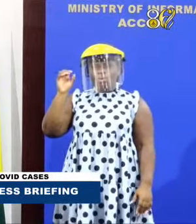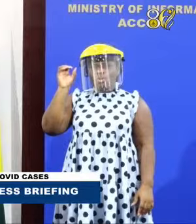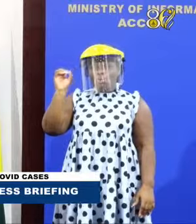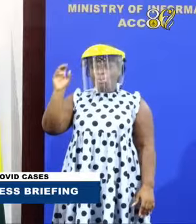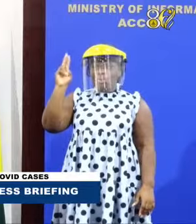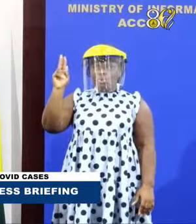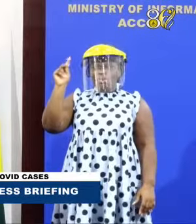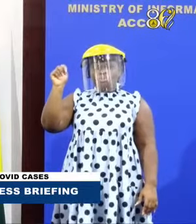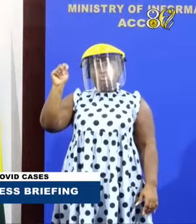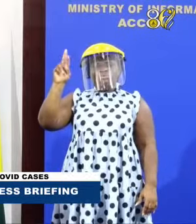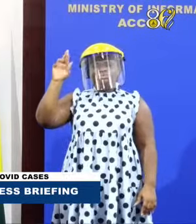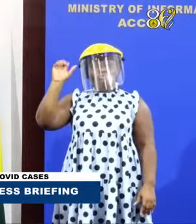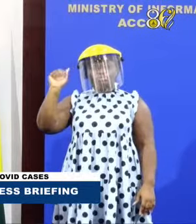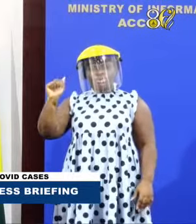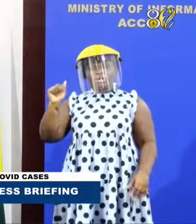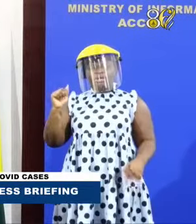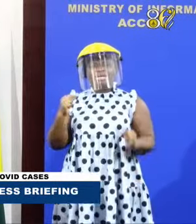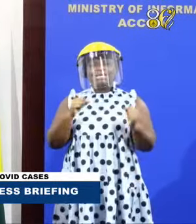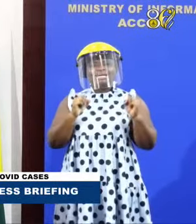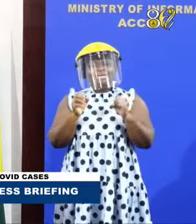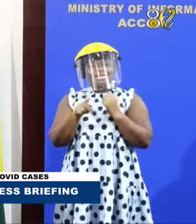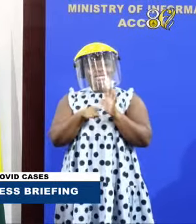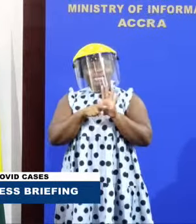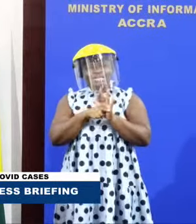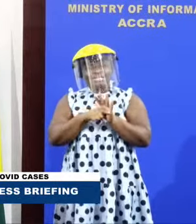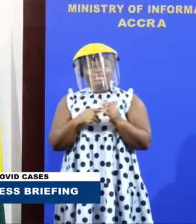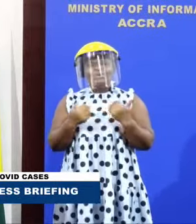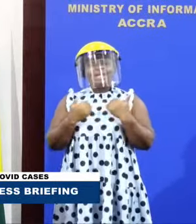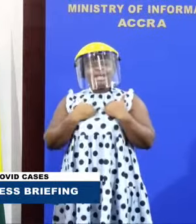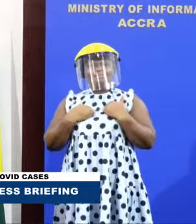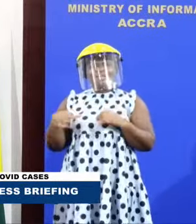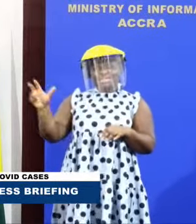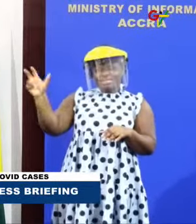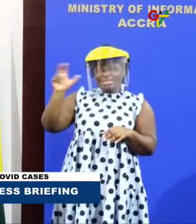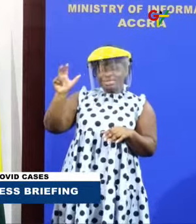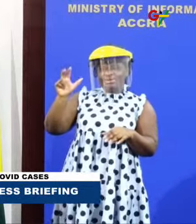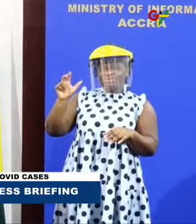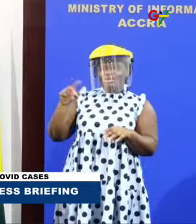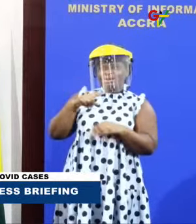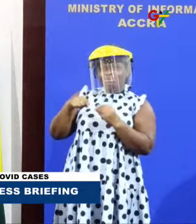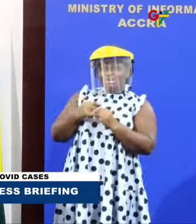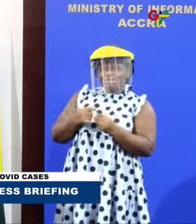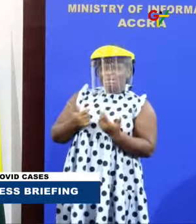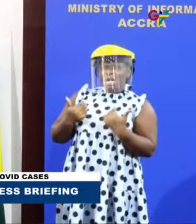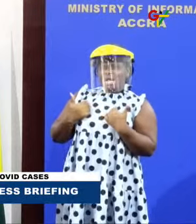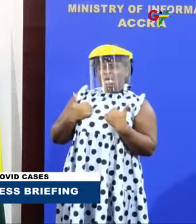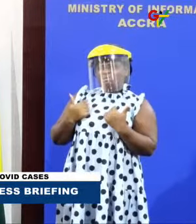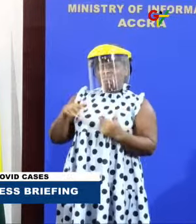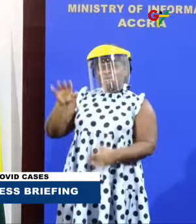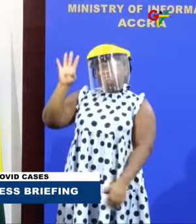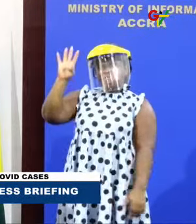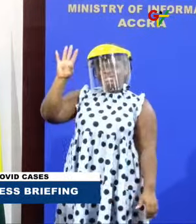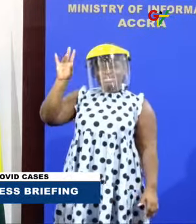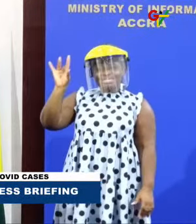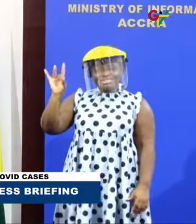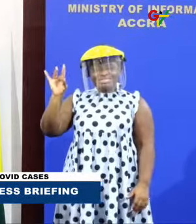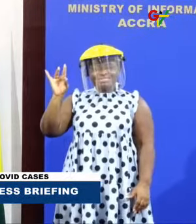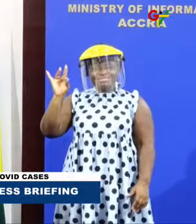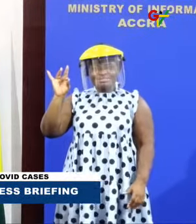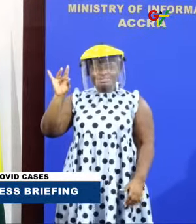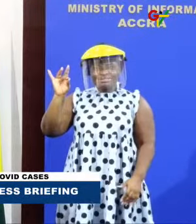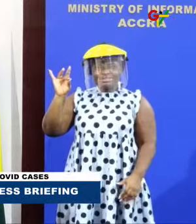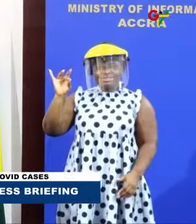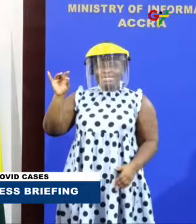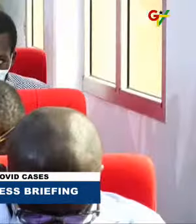even the President also gave numbers. We have about 300 of them. We have about a large number, almost 48 of the larger